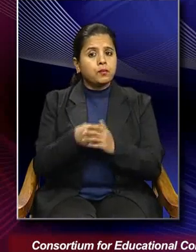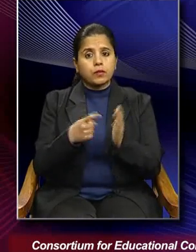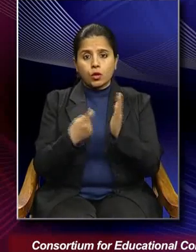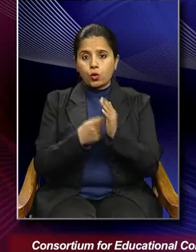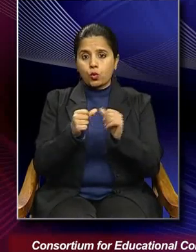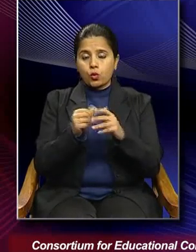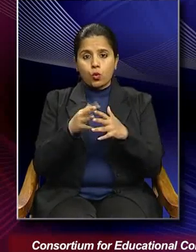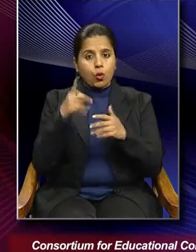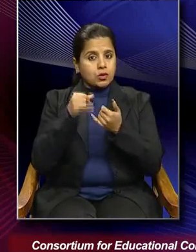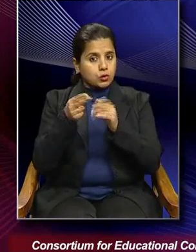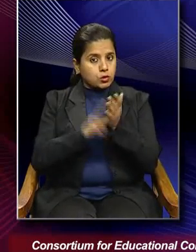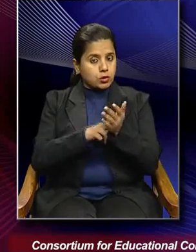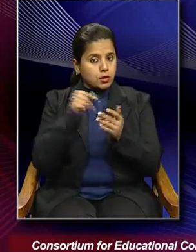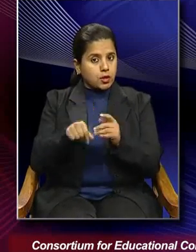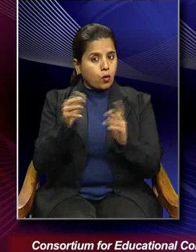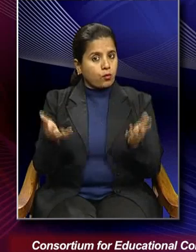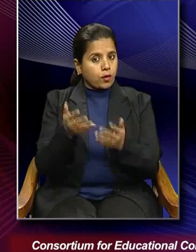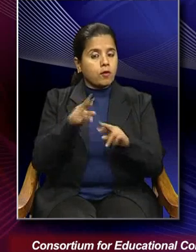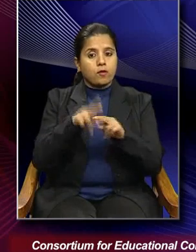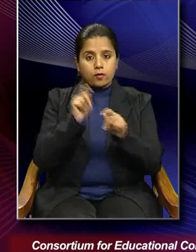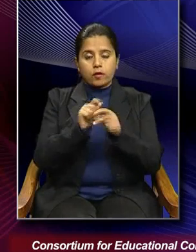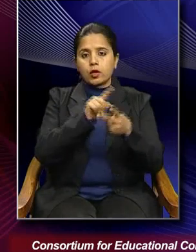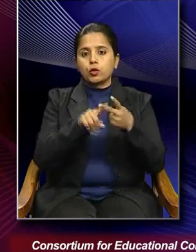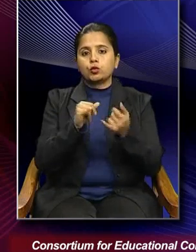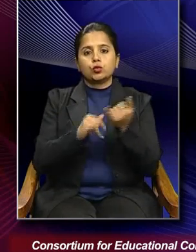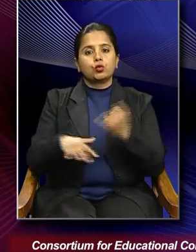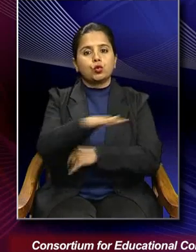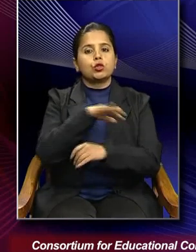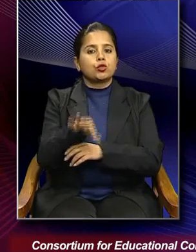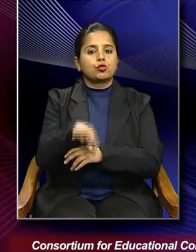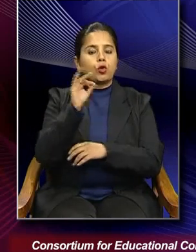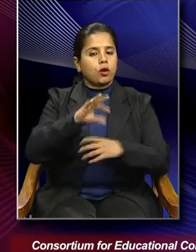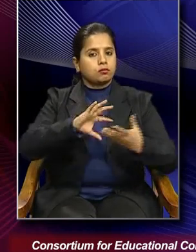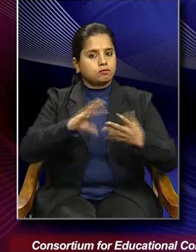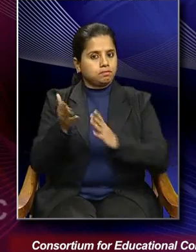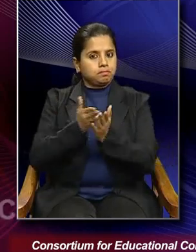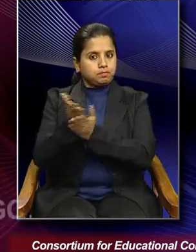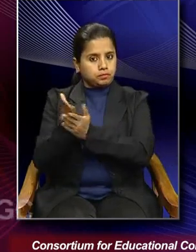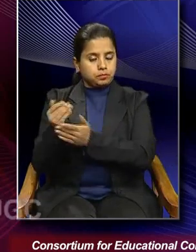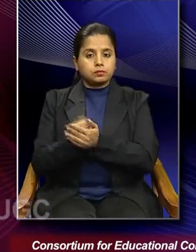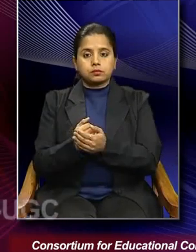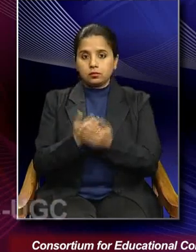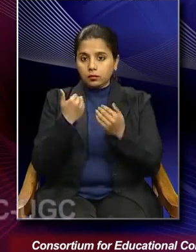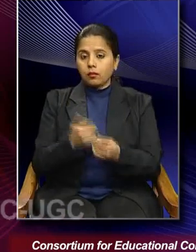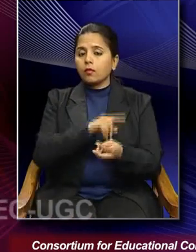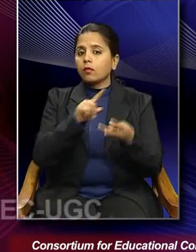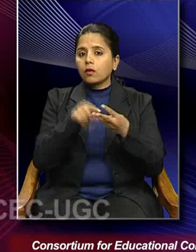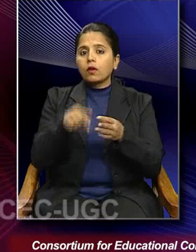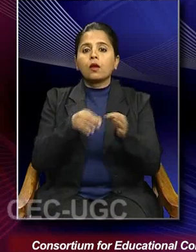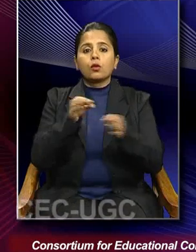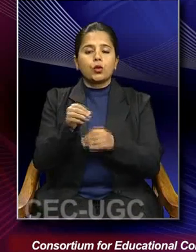Rolgian welfare function and social choice mechanism. Now let's move on to